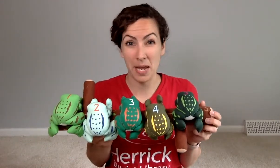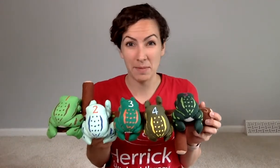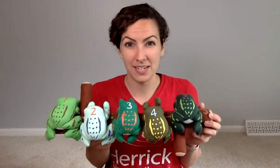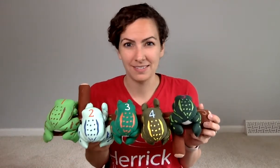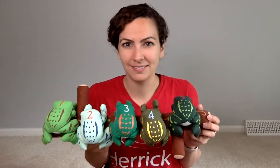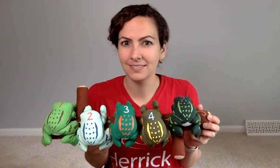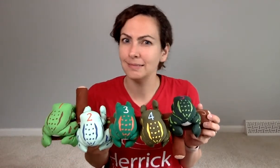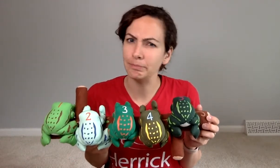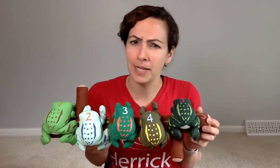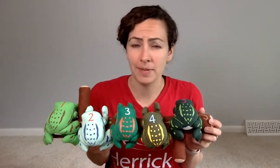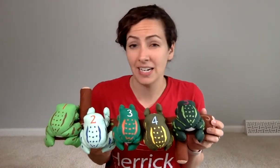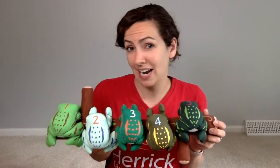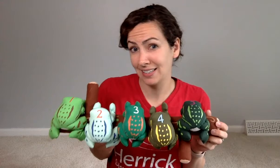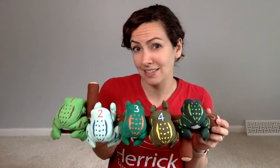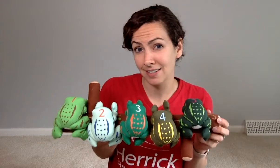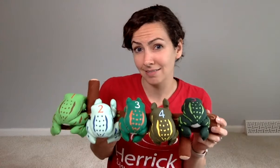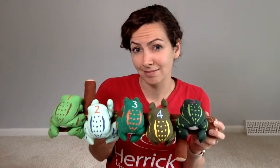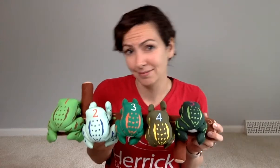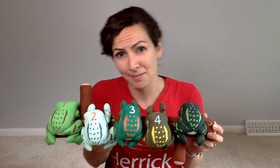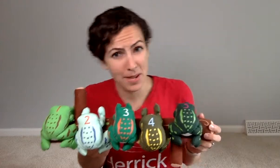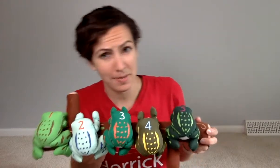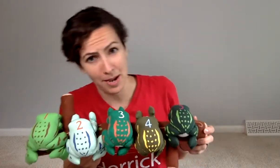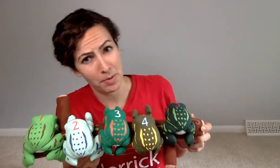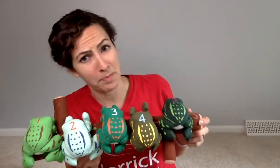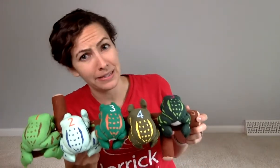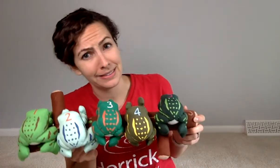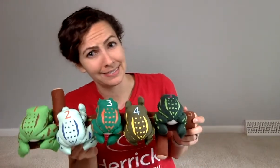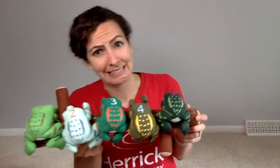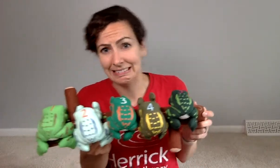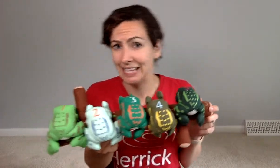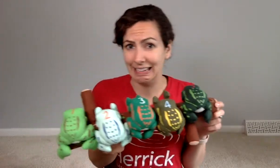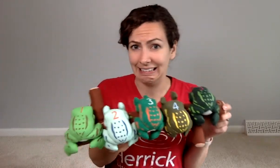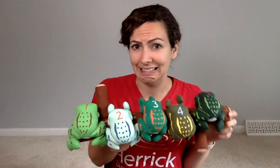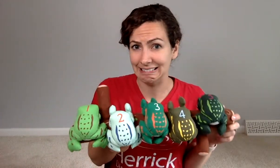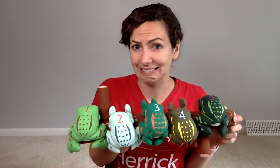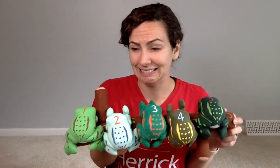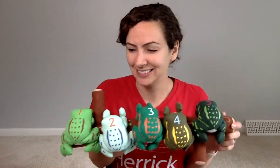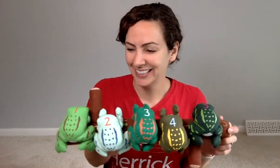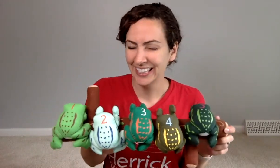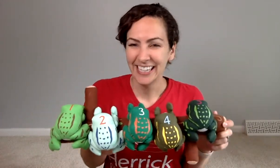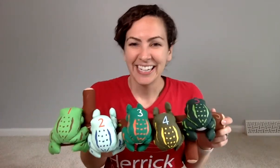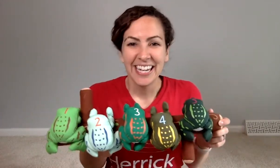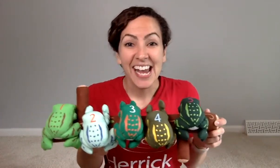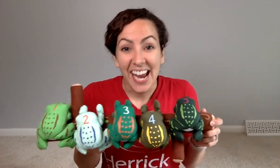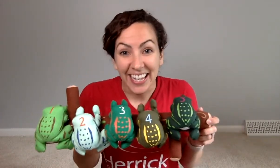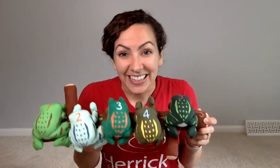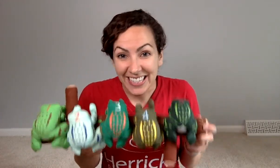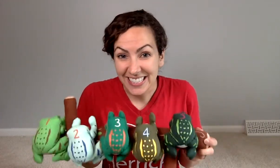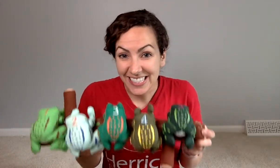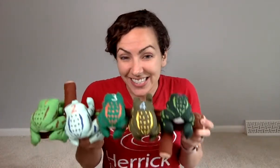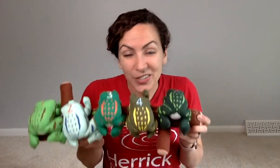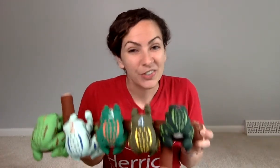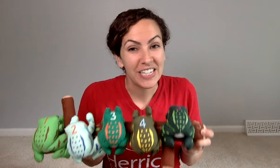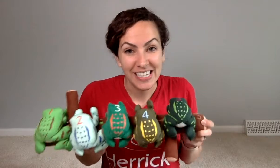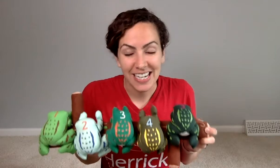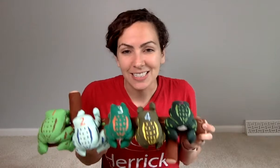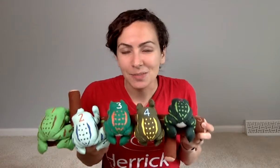Maybe. Maybe on accident. Maybe on purpose. I don't know. And these green and